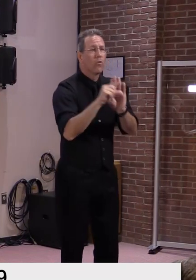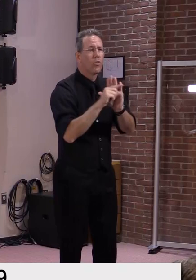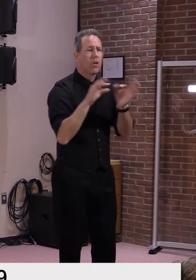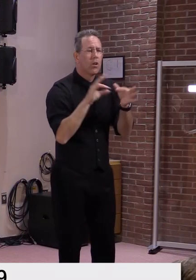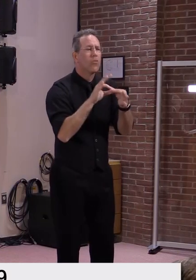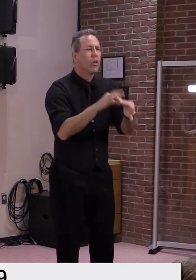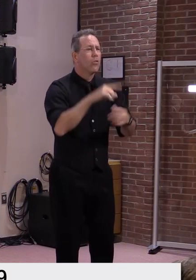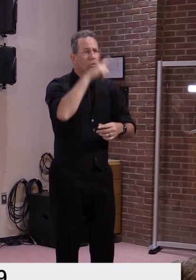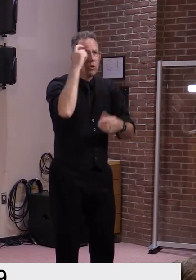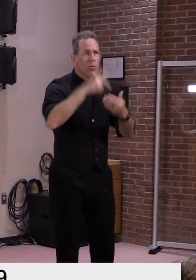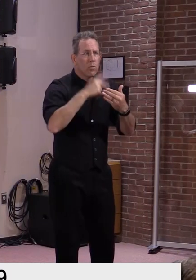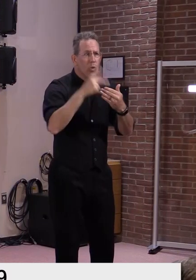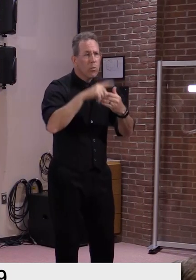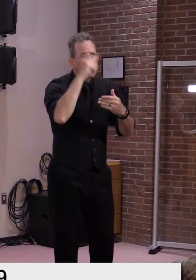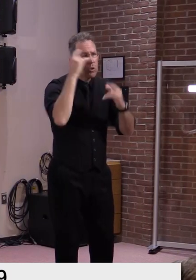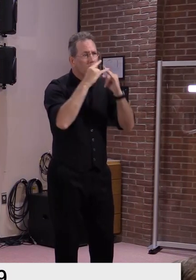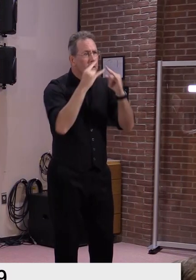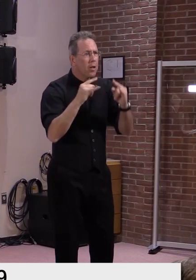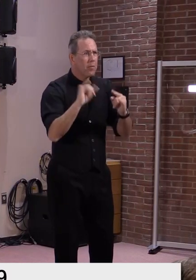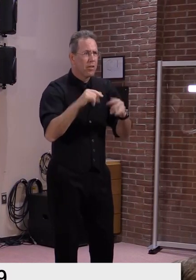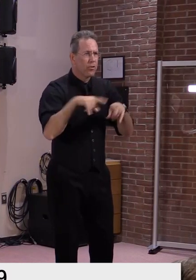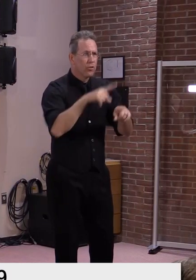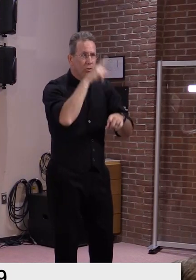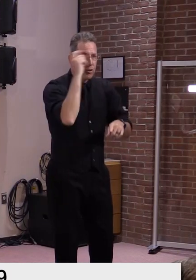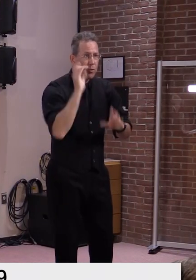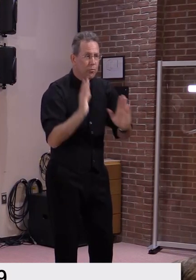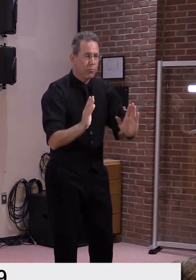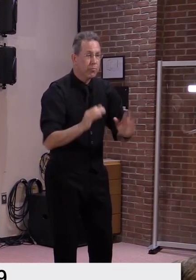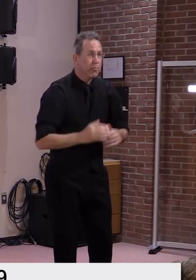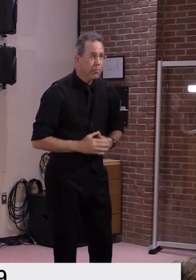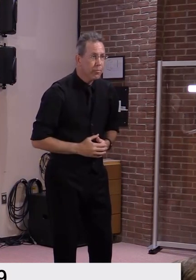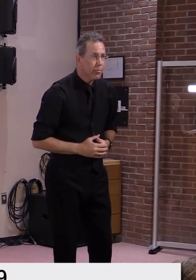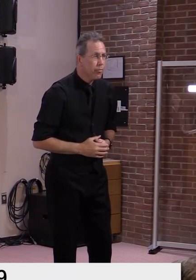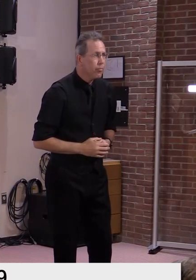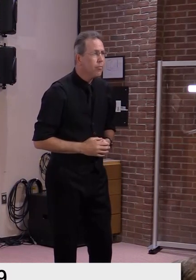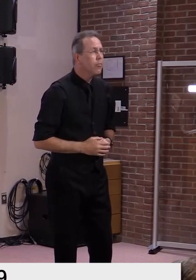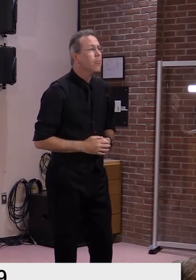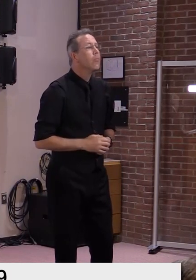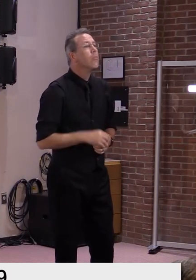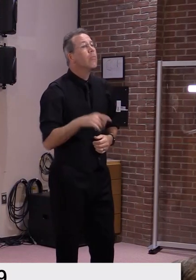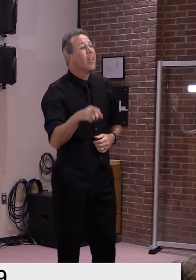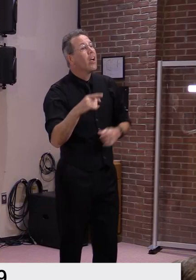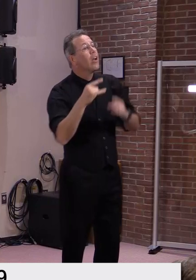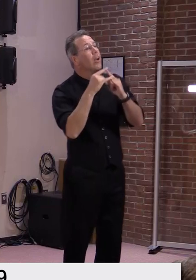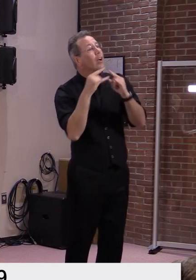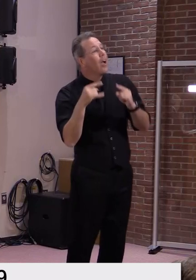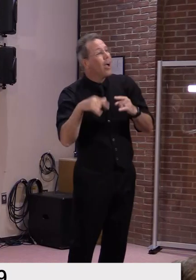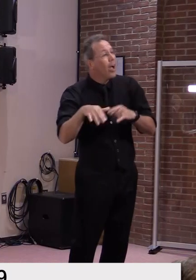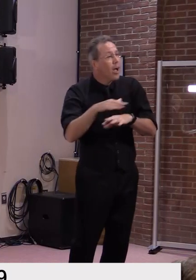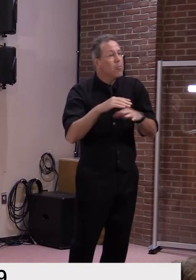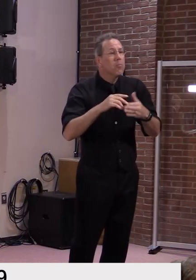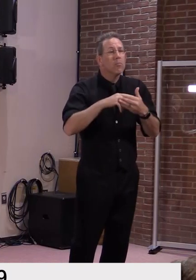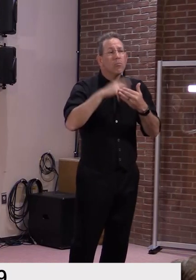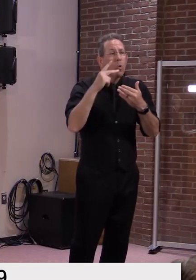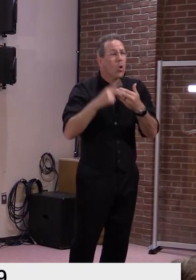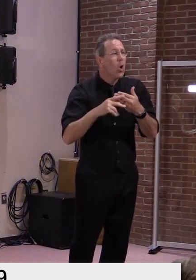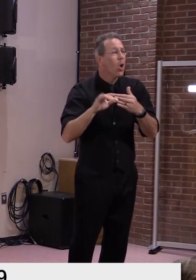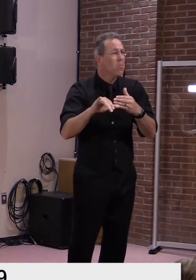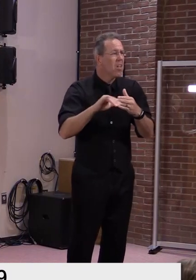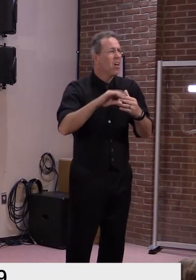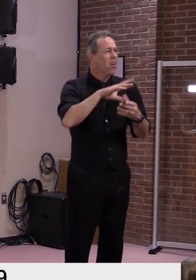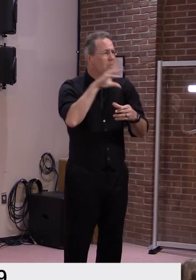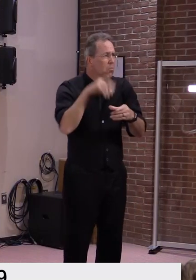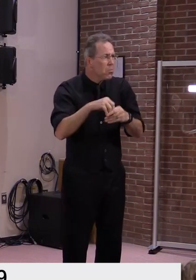Eligible programs, schools, and camps can complete a form to sign up for the program. Hopefully,